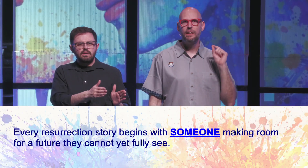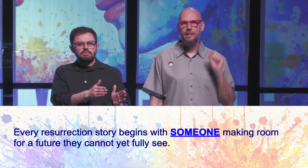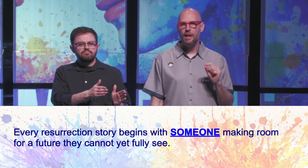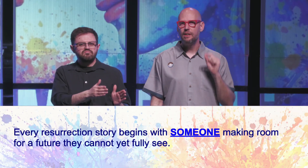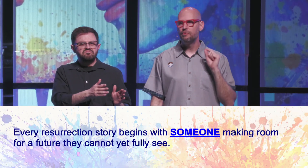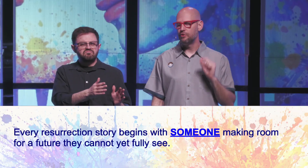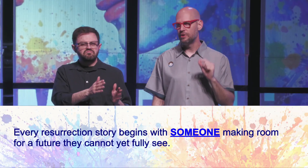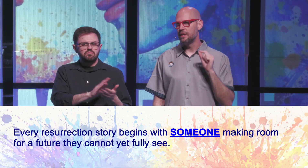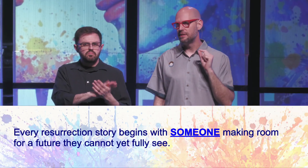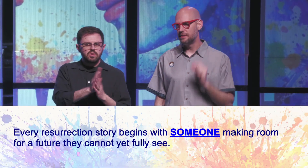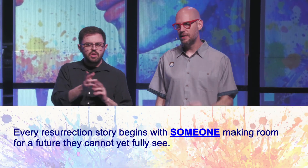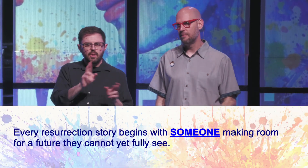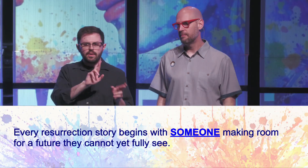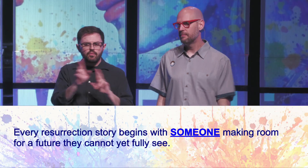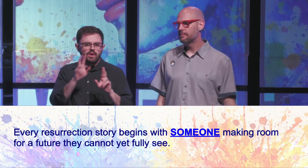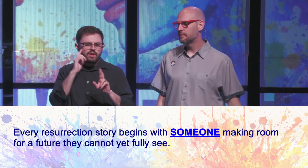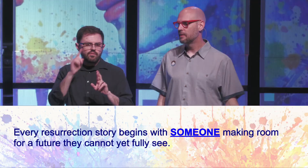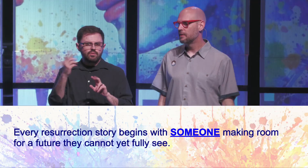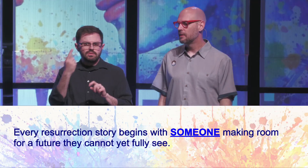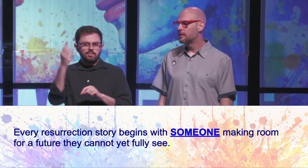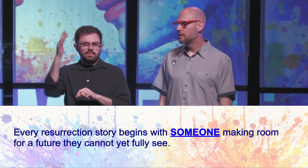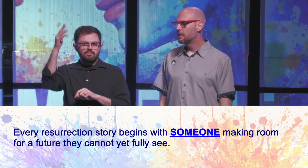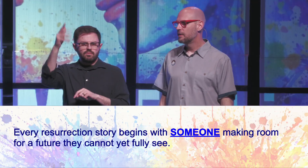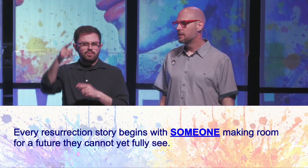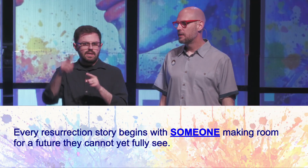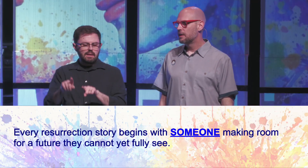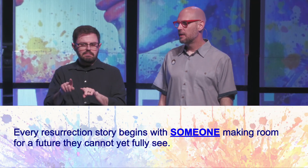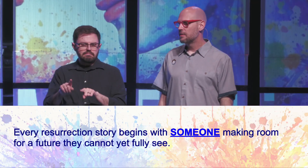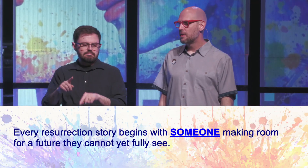cannot yet fully see.